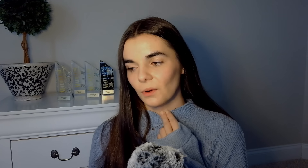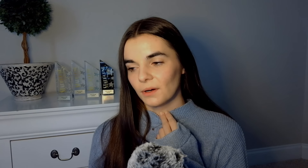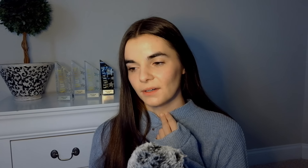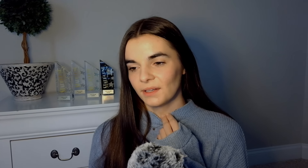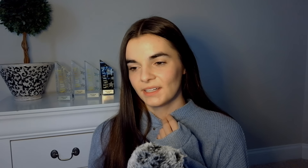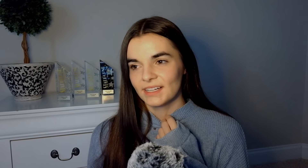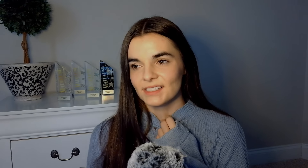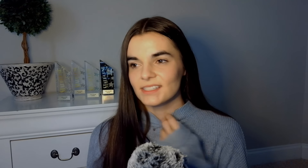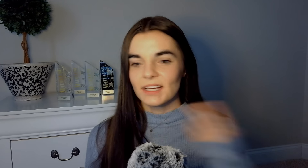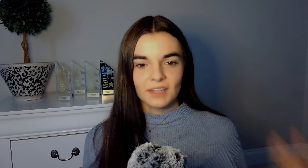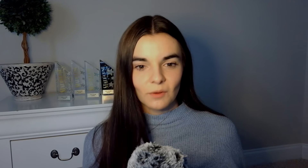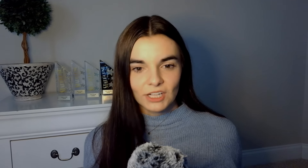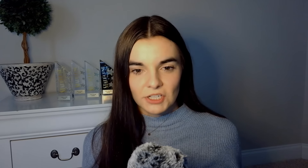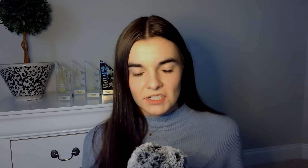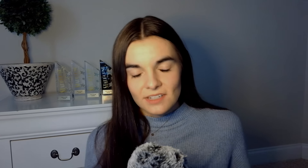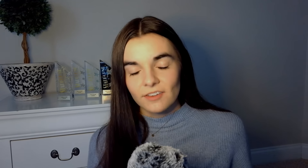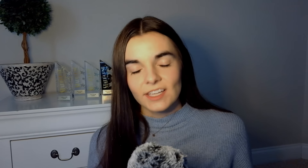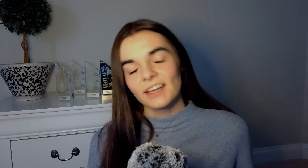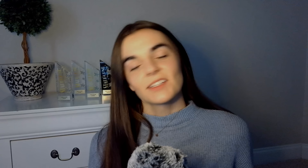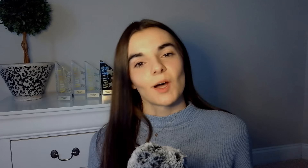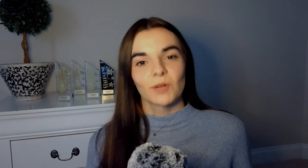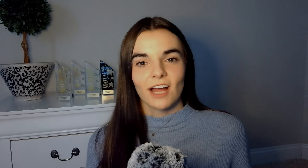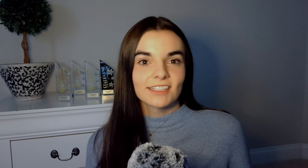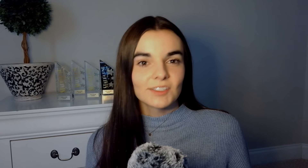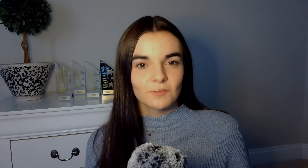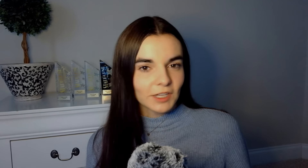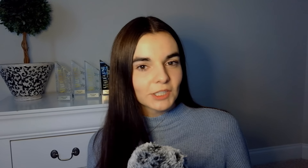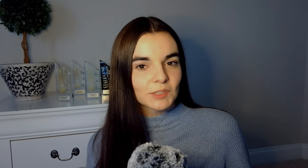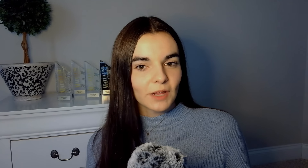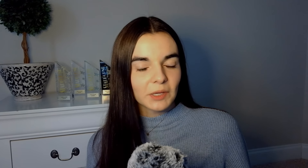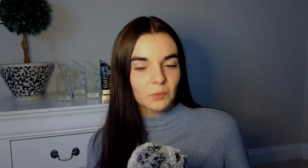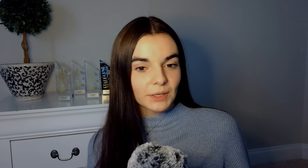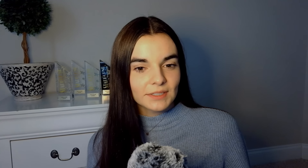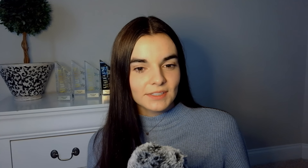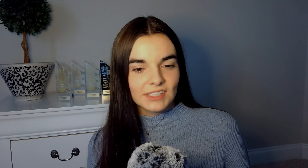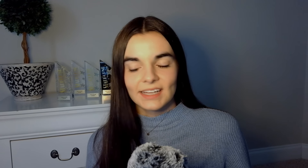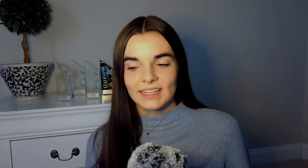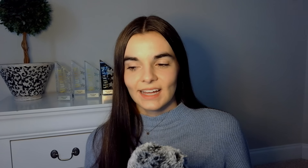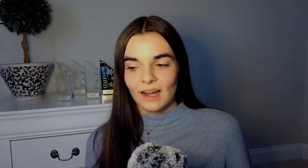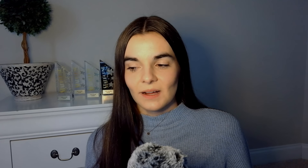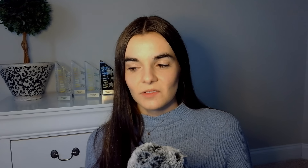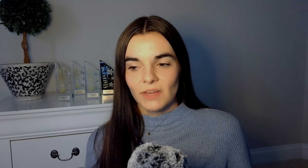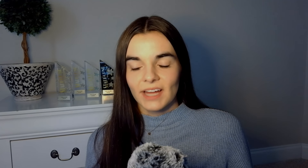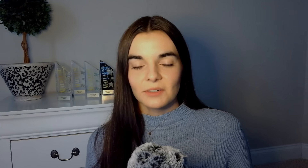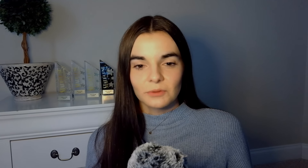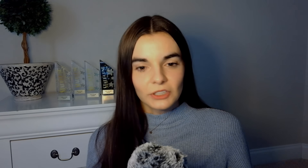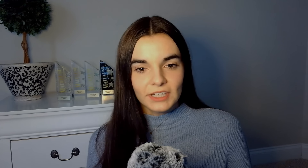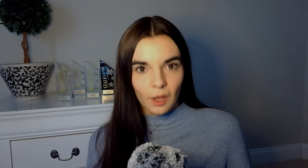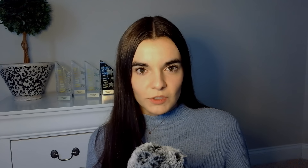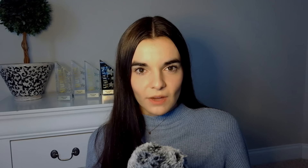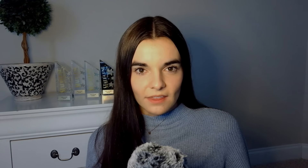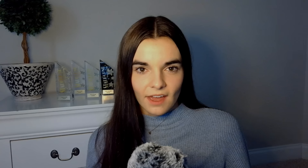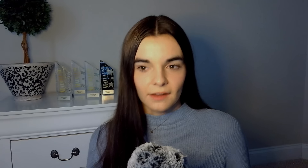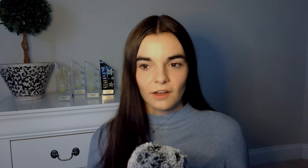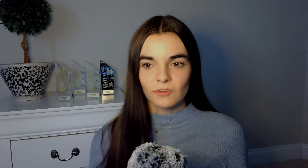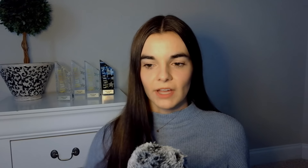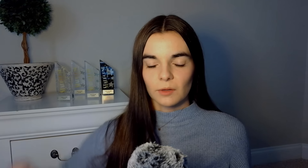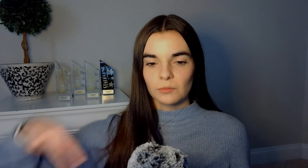or sitting there watching TV is I'll practice finger spelling words. And it really helps you get the hang of like